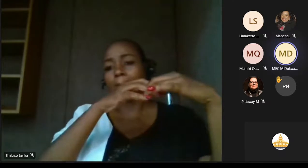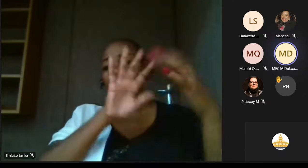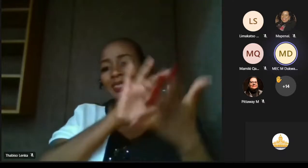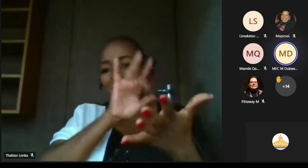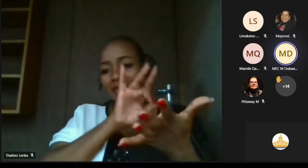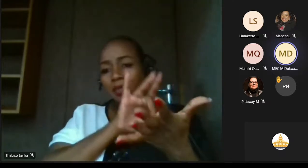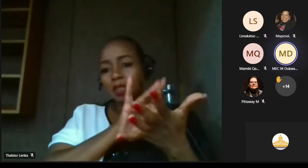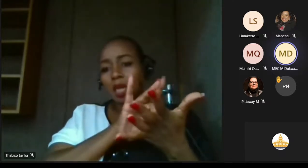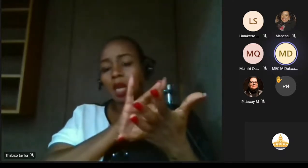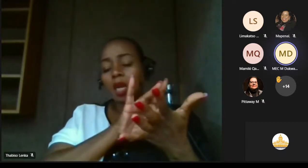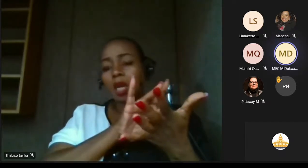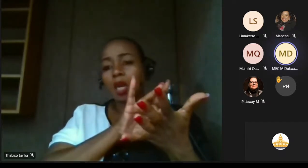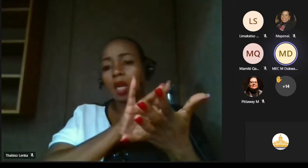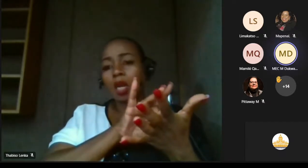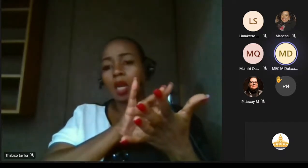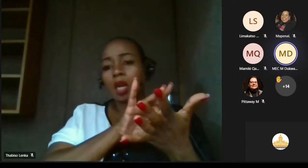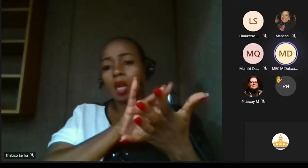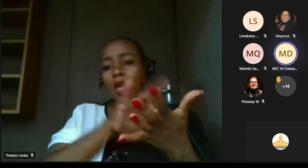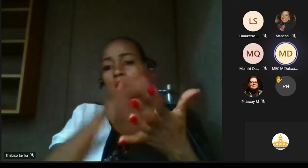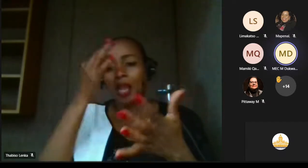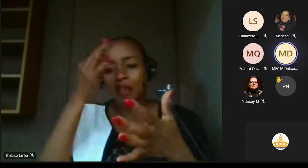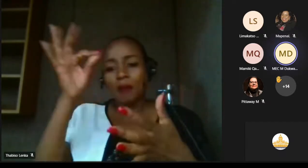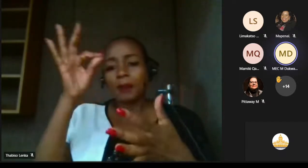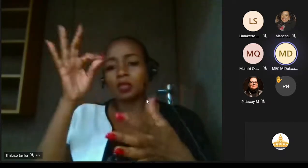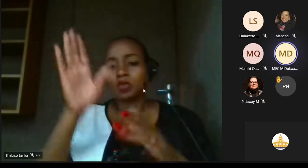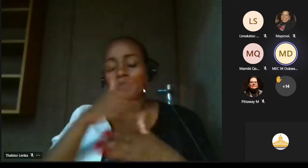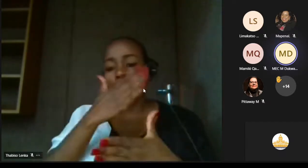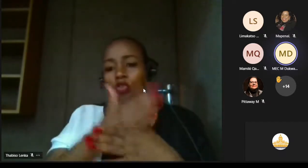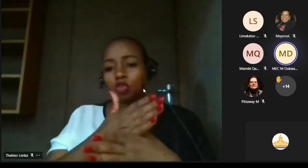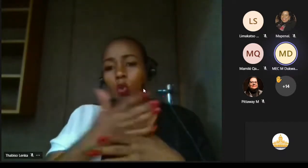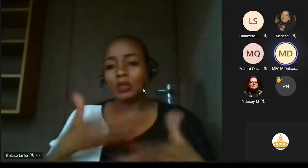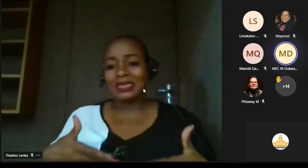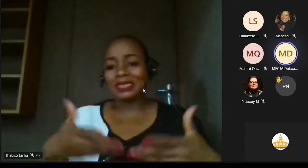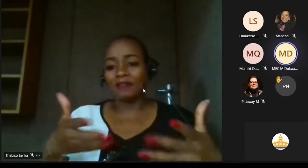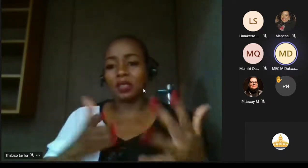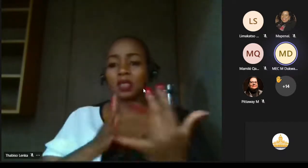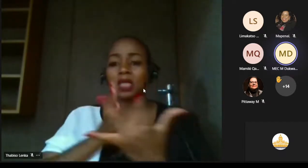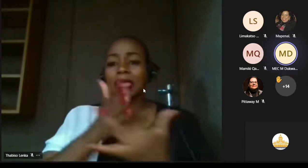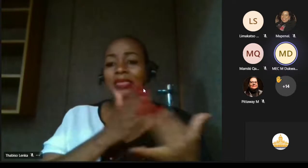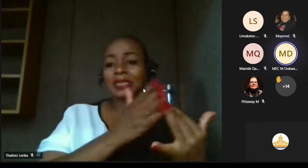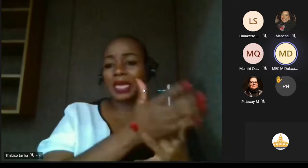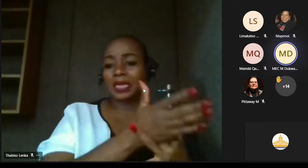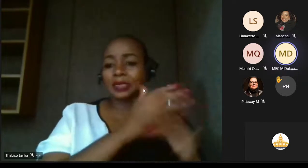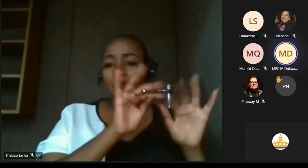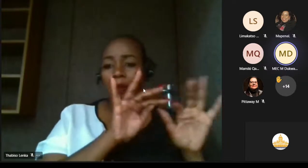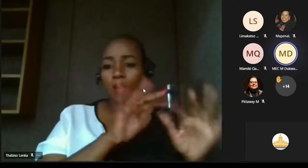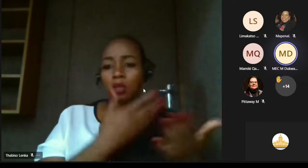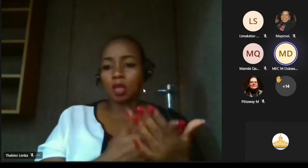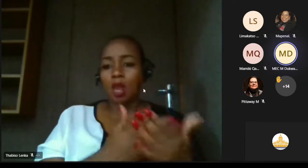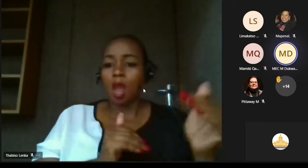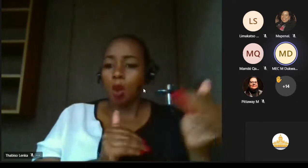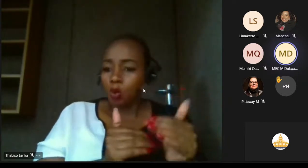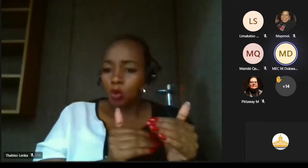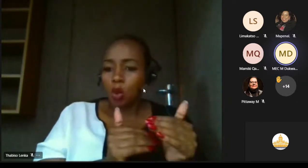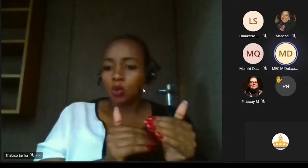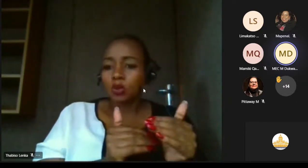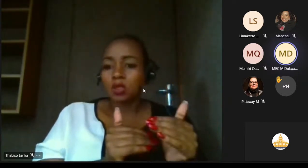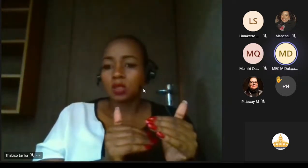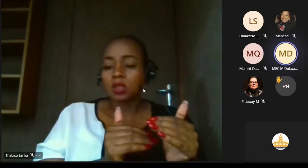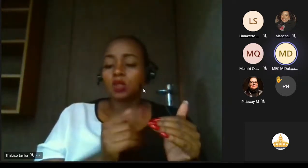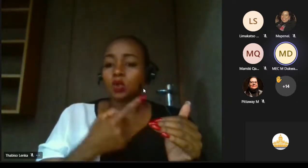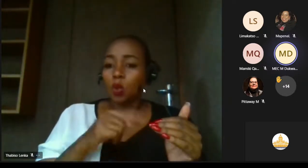and distinctive sphere of government to bring services closer to the people. At the core of our local